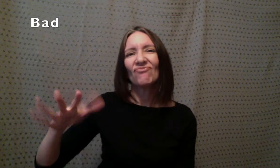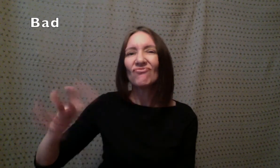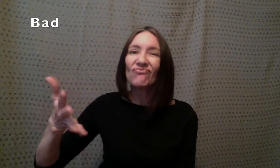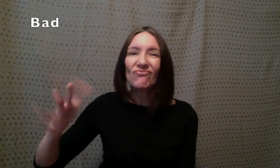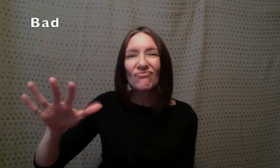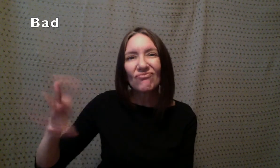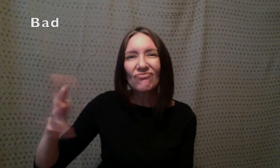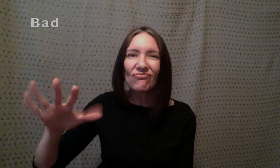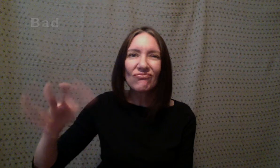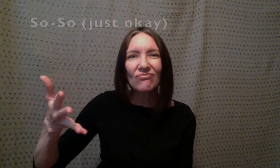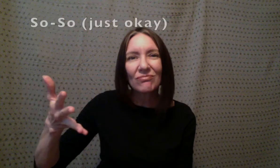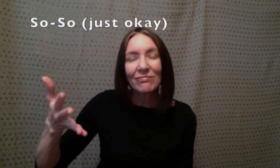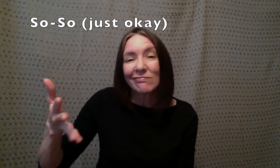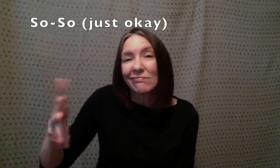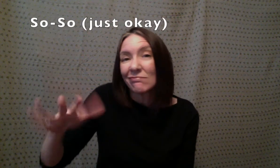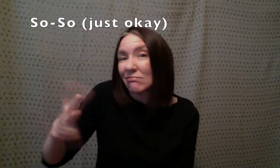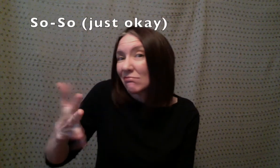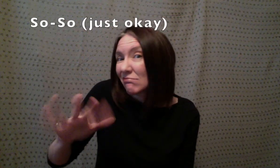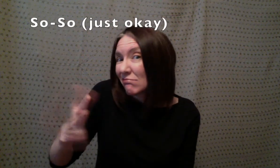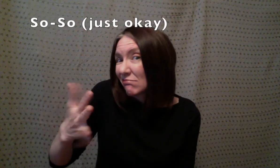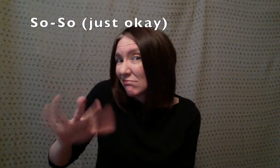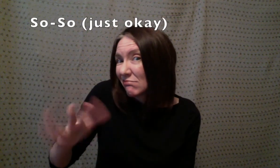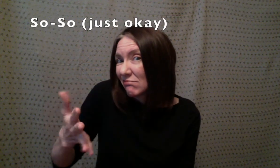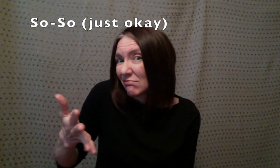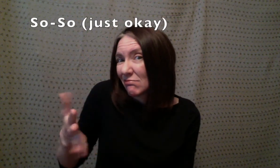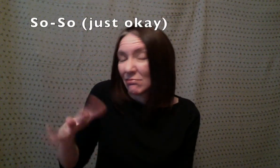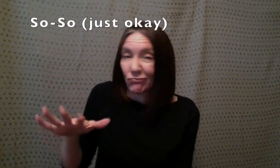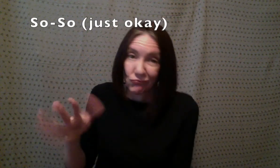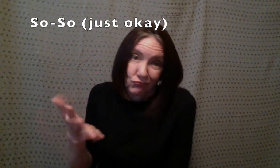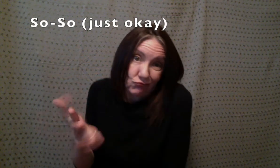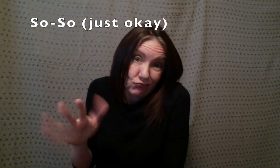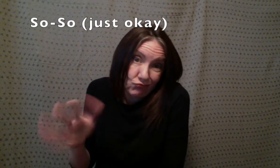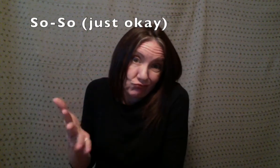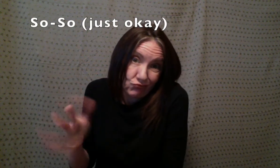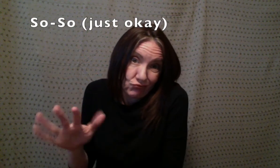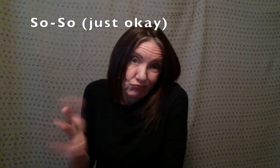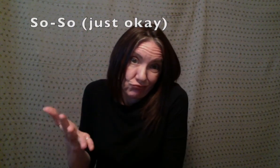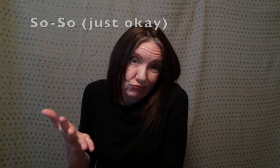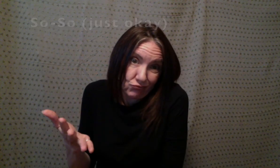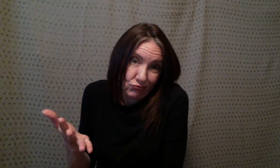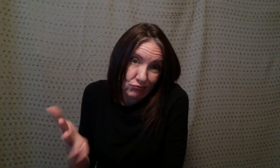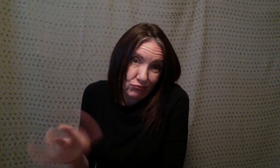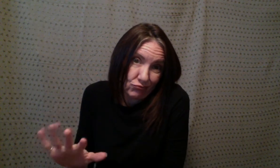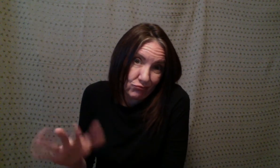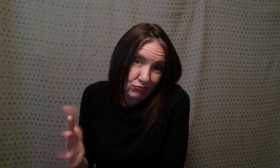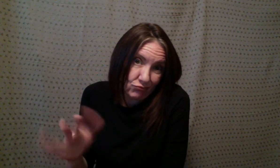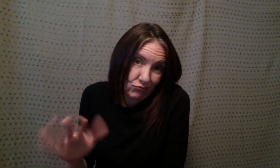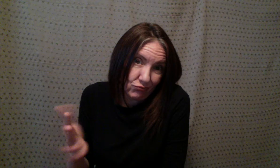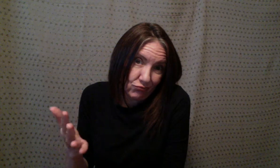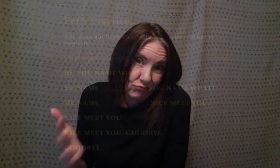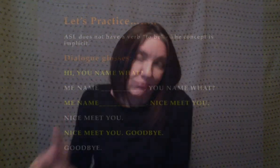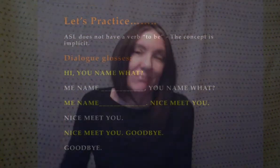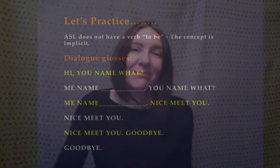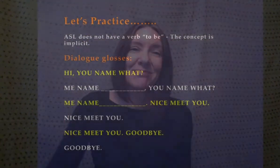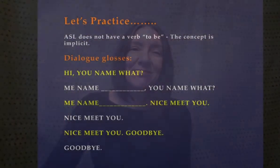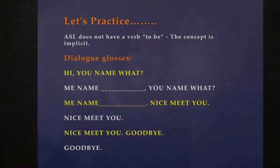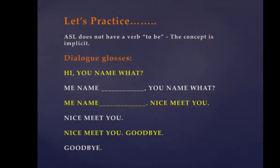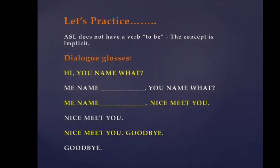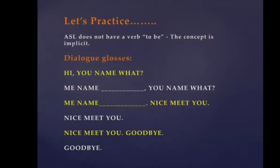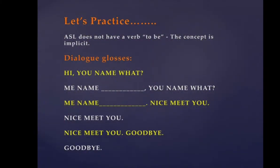away. And this is the sign for so-so, or just all right, kind of similar to English. Now you